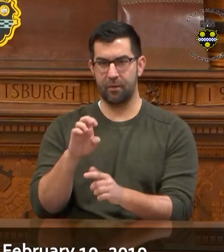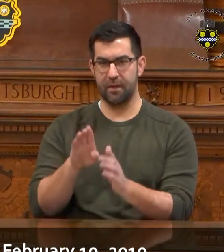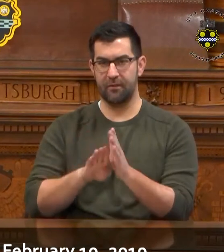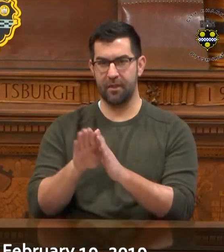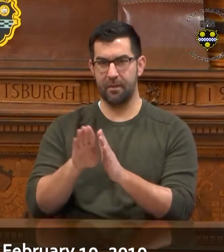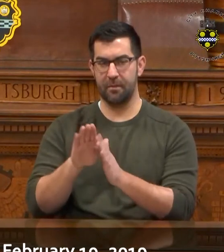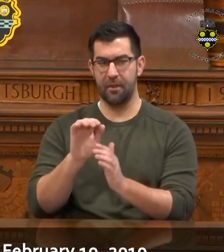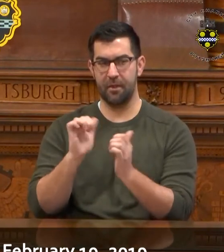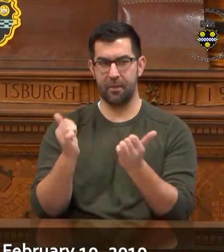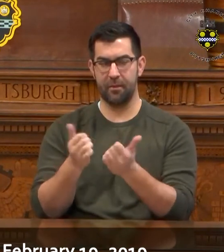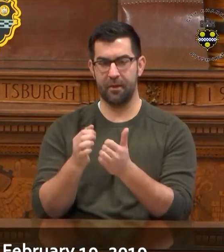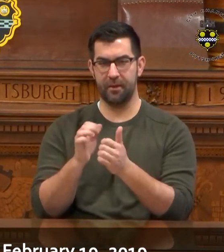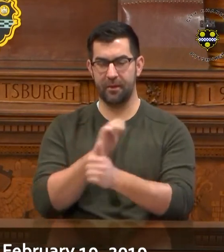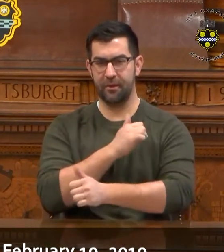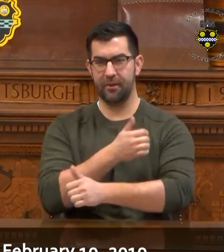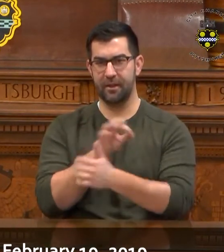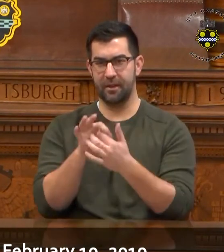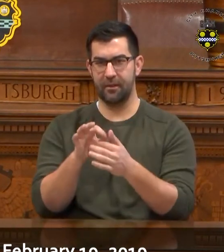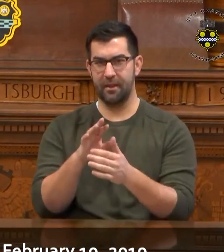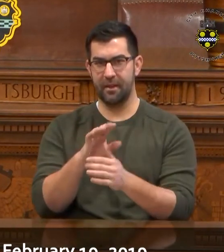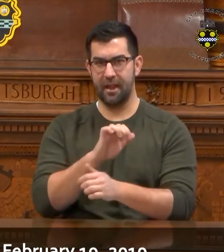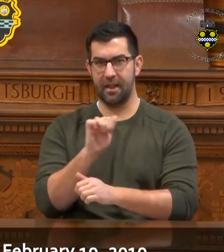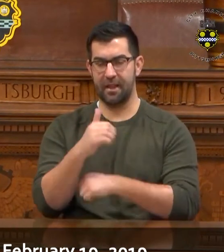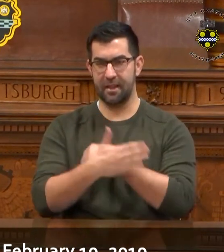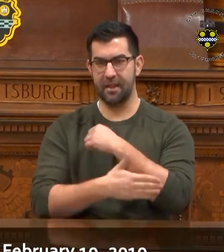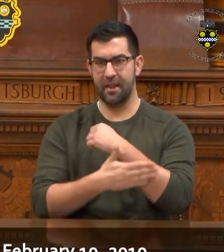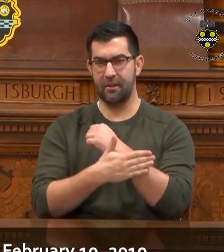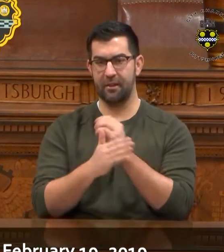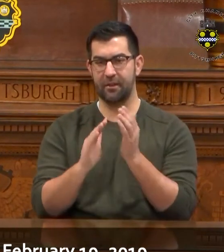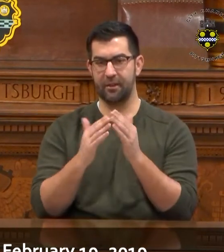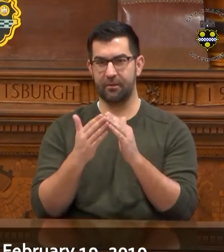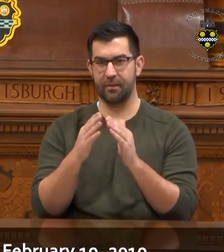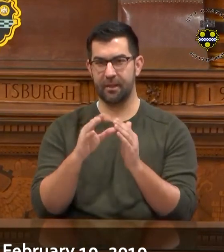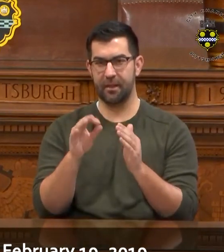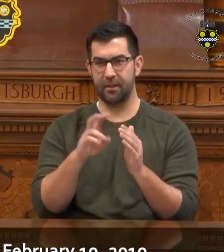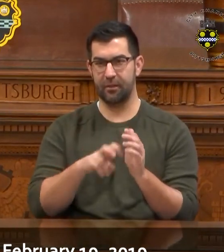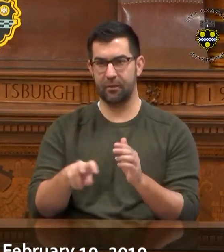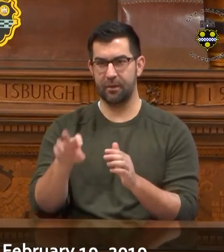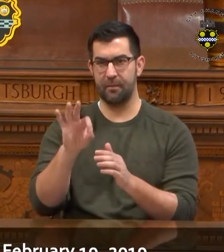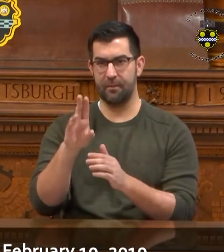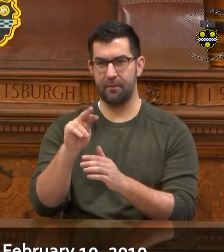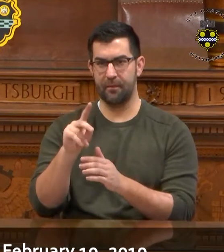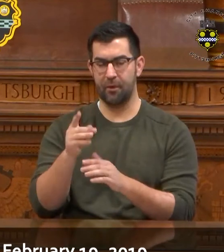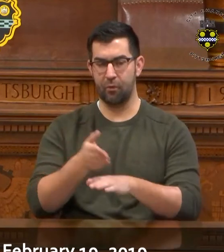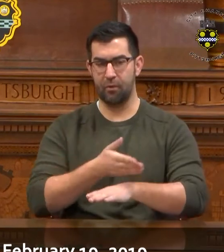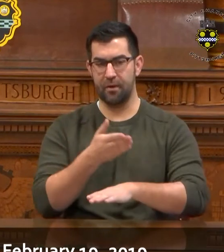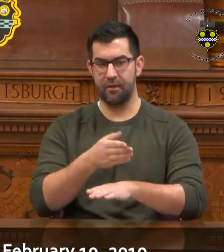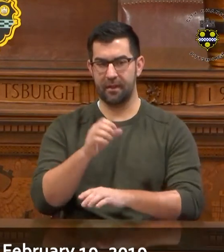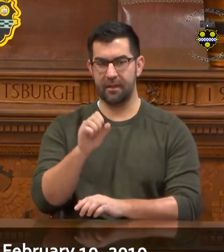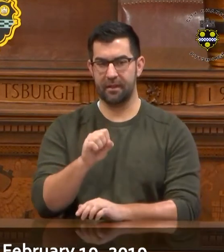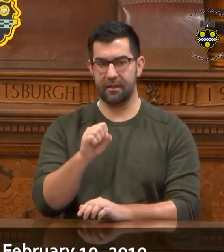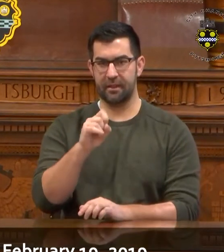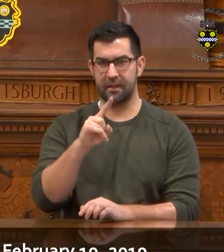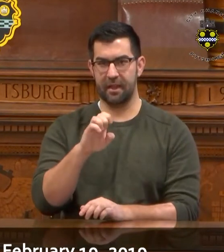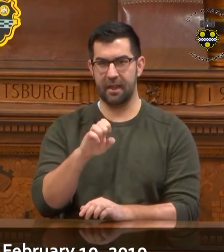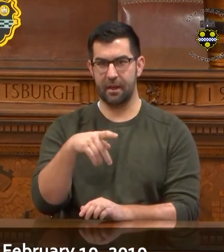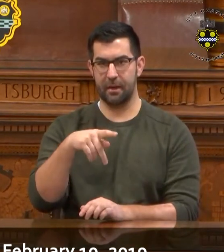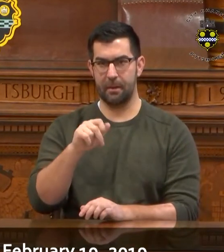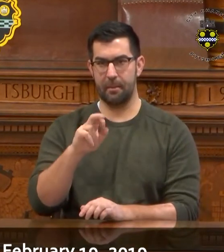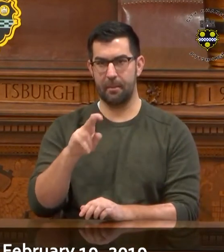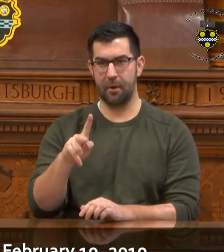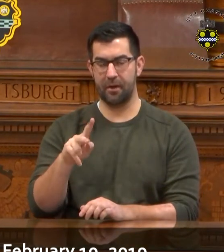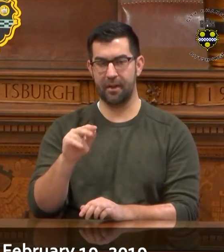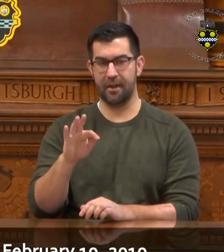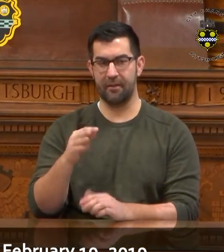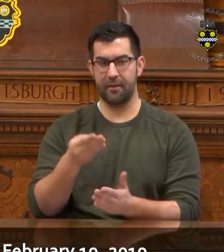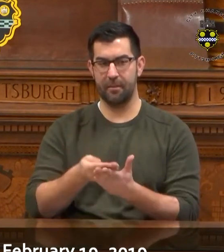of Allegheny County Community Infrastructure and Tourism Fund to renovate the Southside Park. In